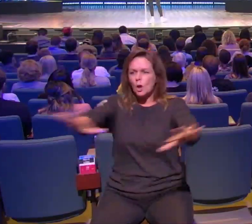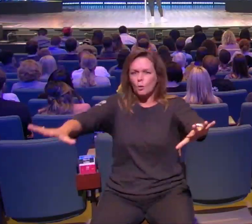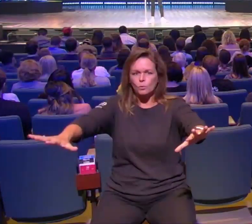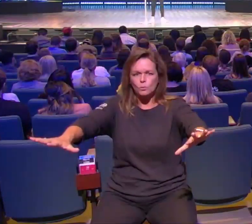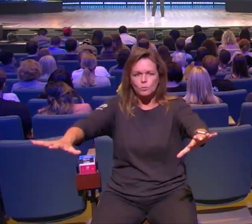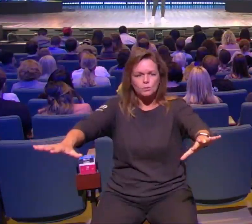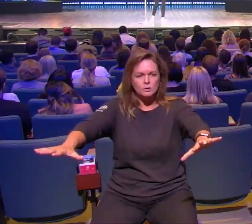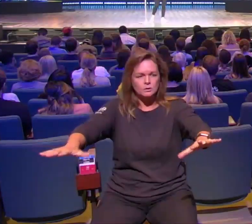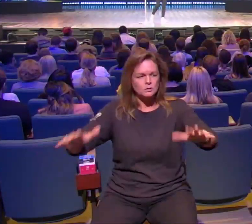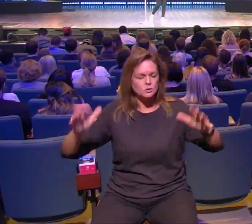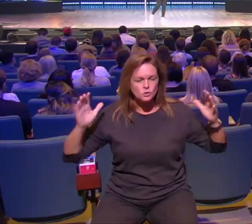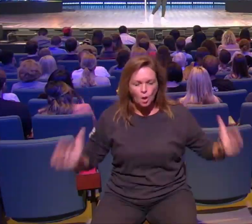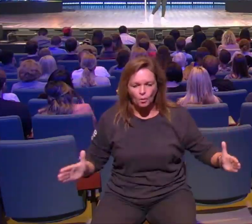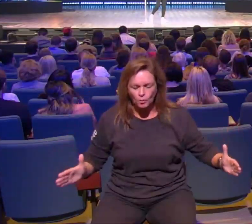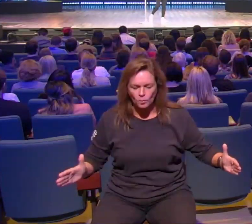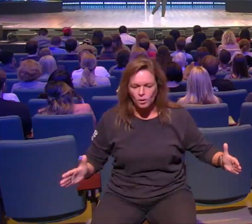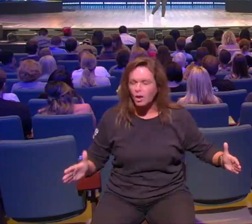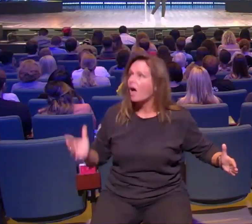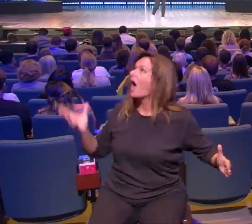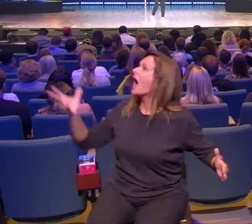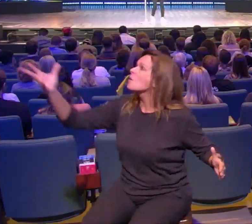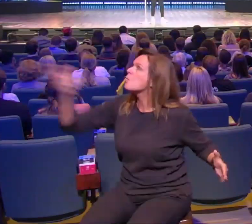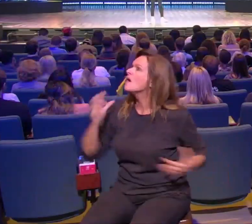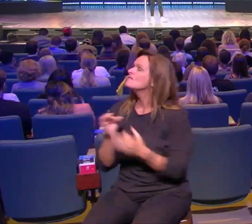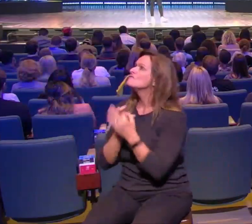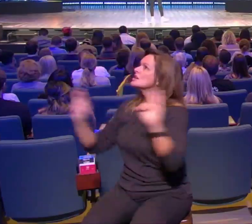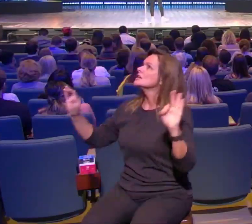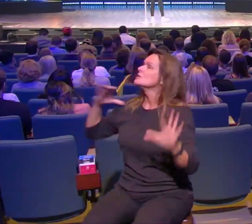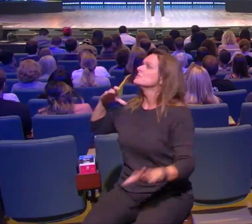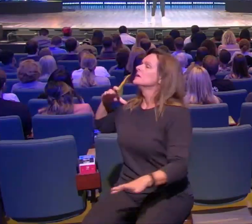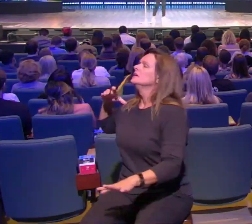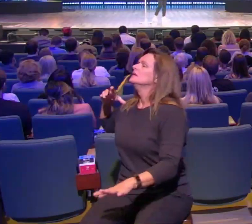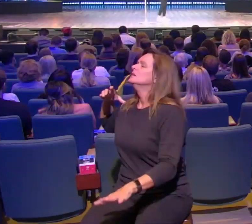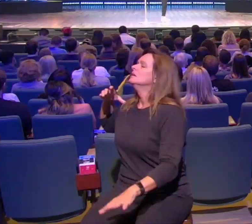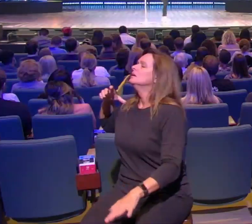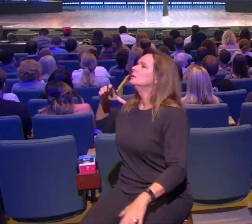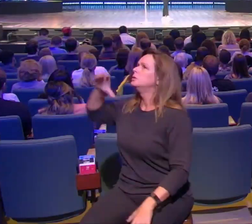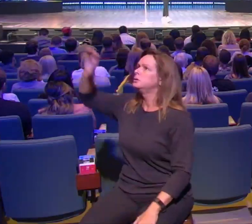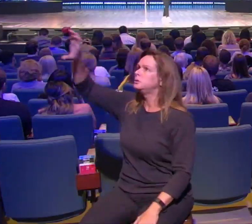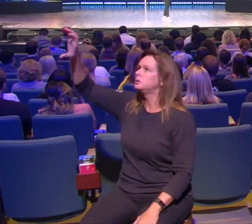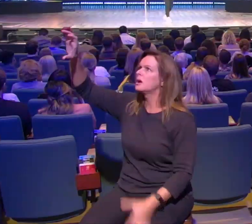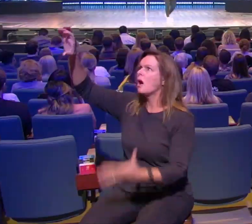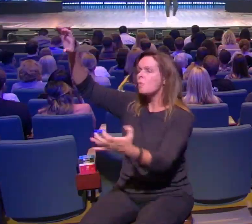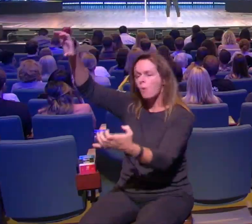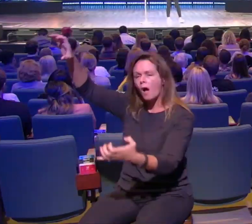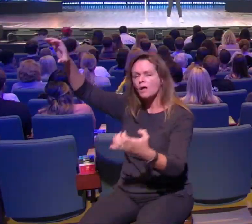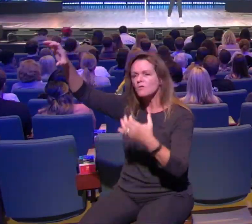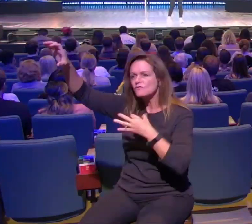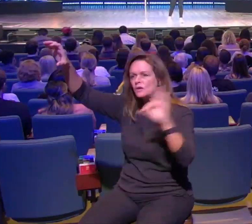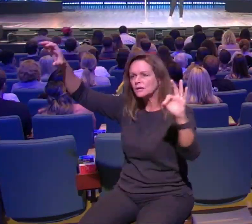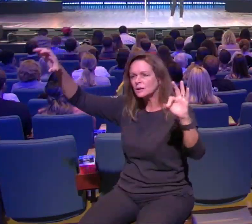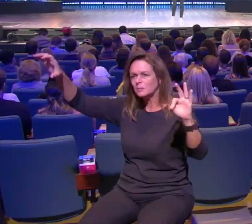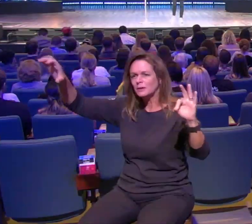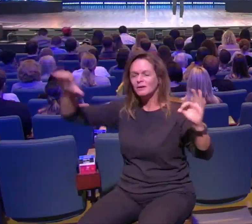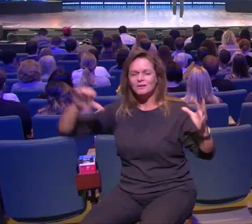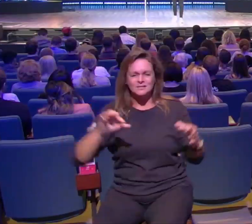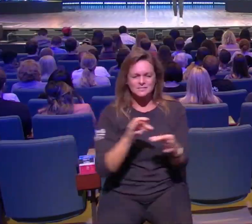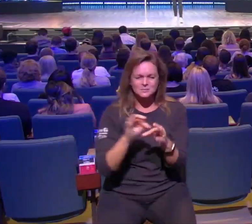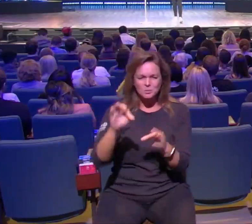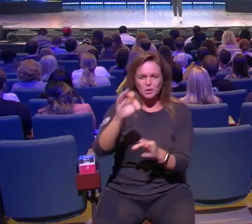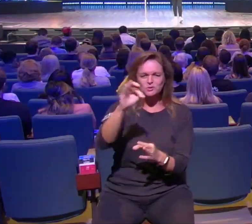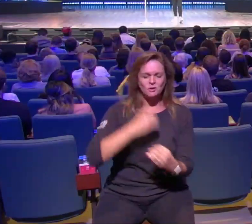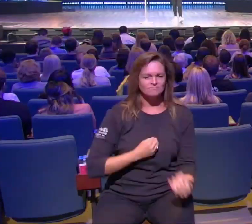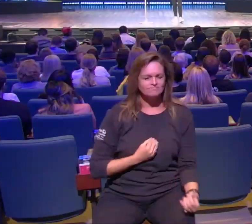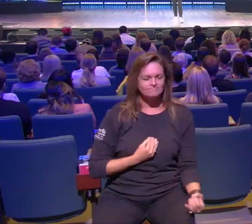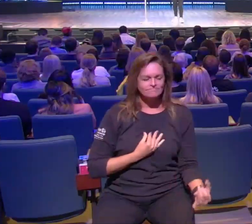cry because we're sick and tired of seeing God's people live in spiritual poverty when we know that